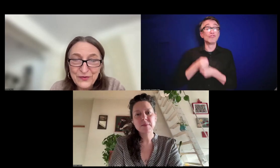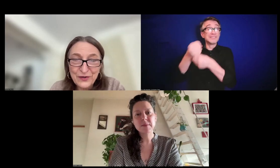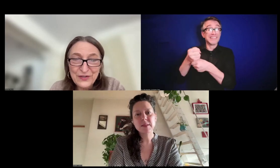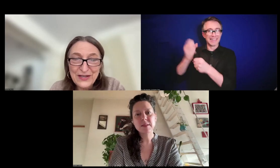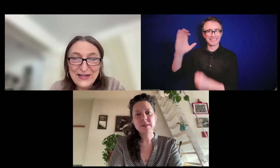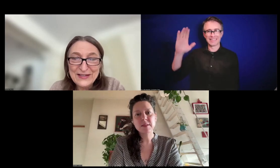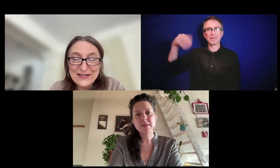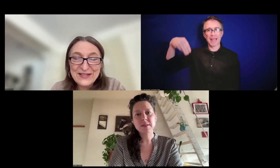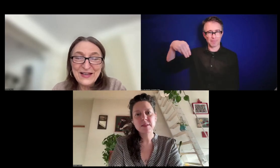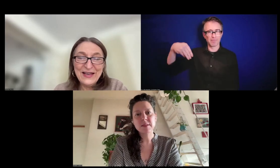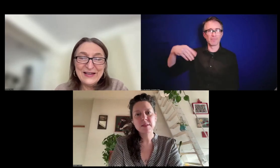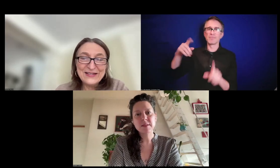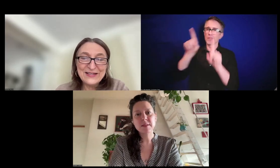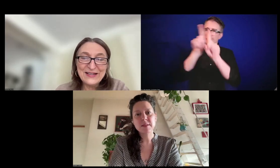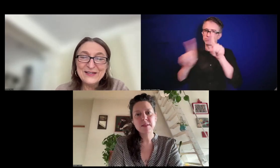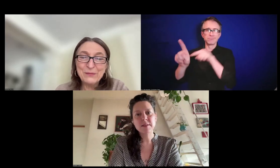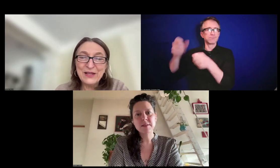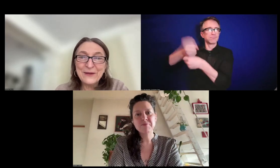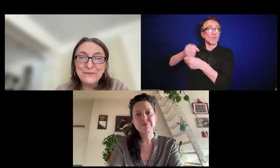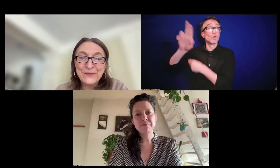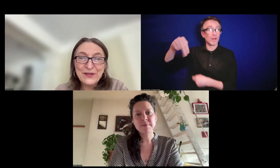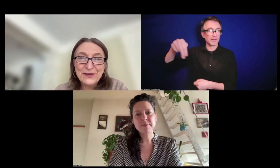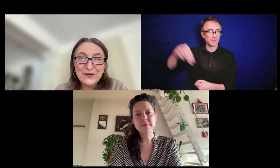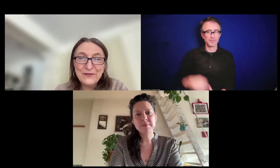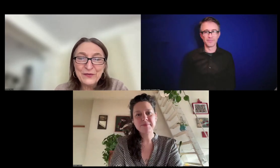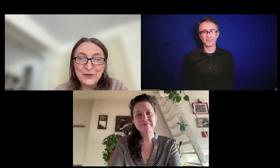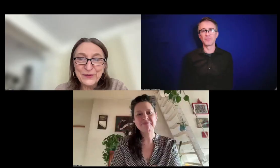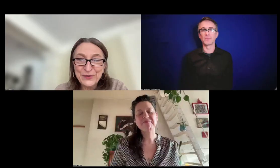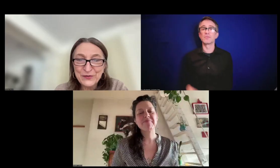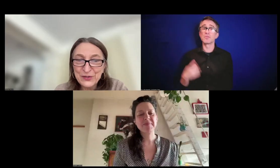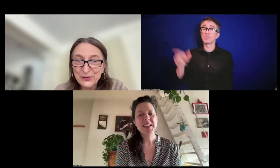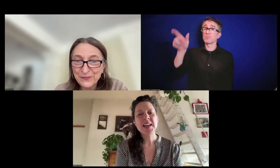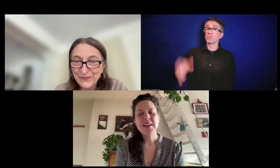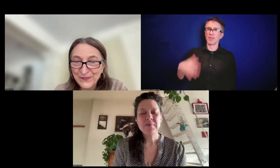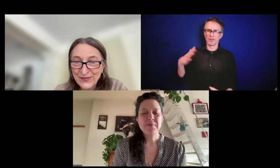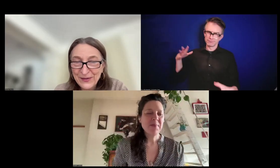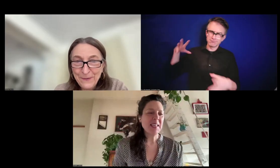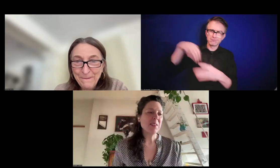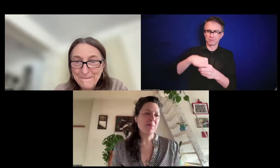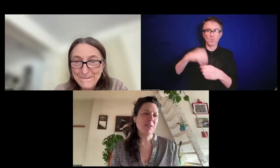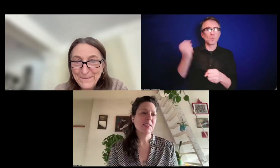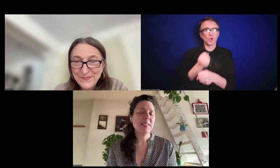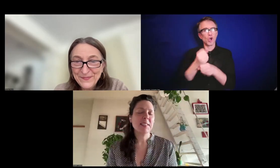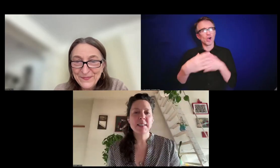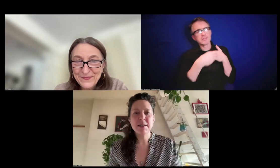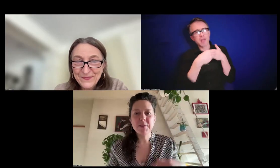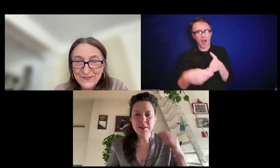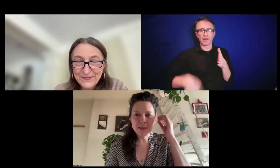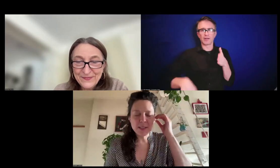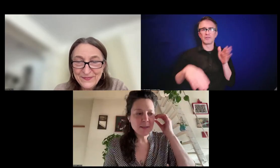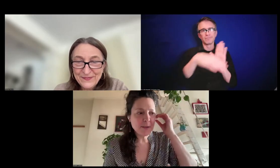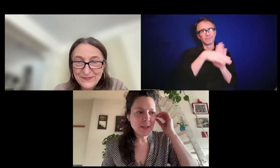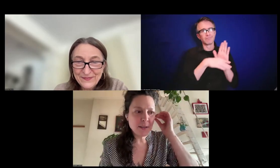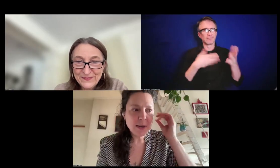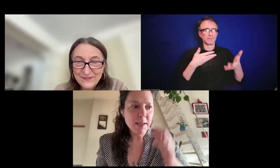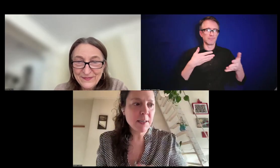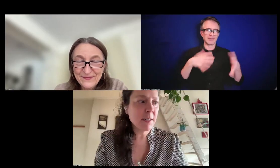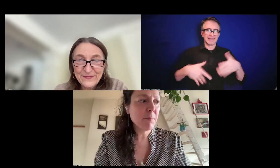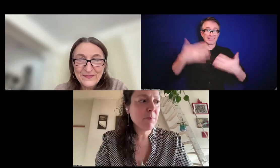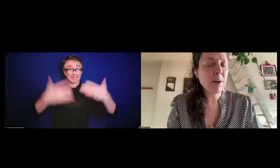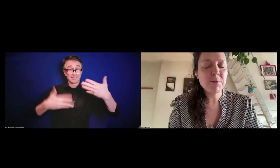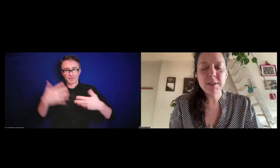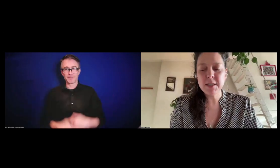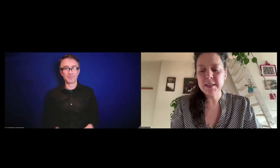authors of the guidance. And Elizabeth, you have the floor. Over to you. Thank you, Francesca. I'm very pleased to be here,